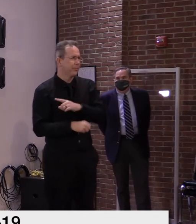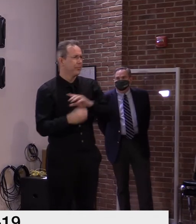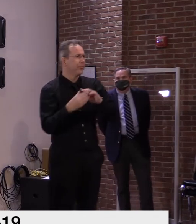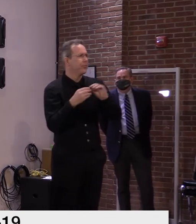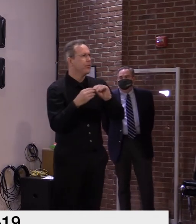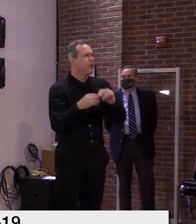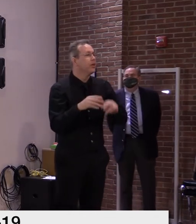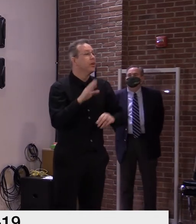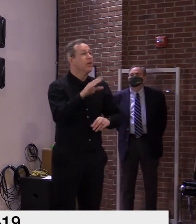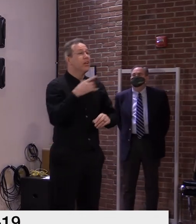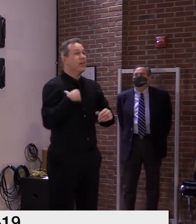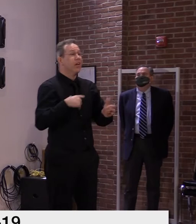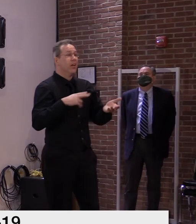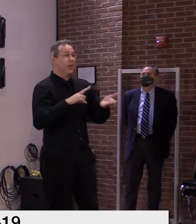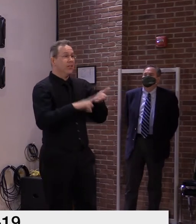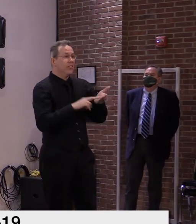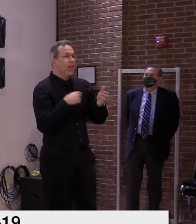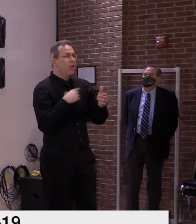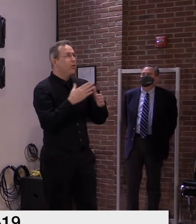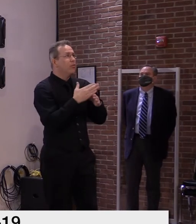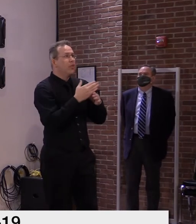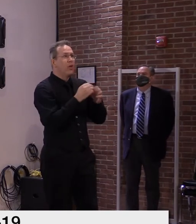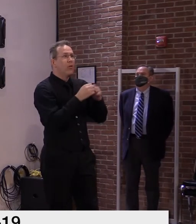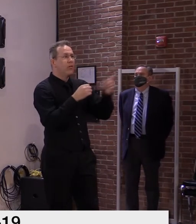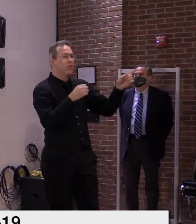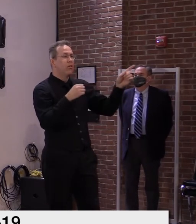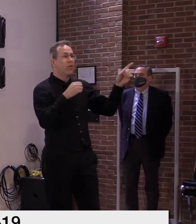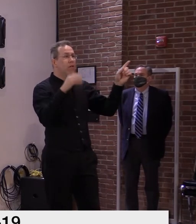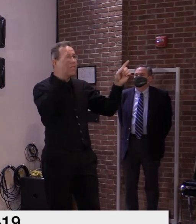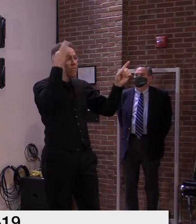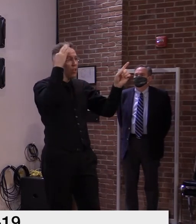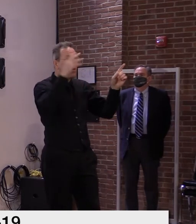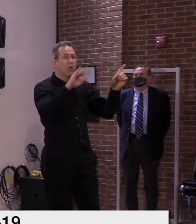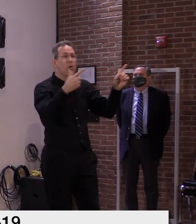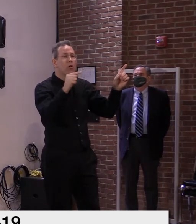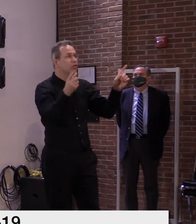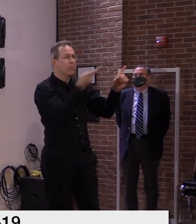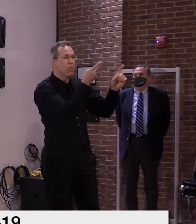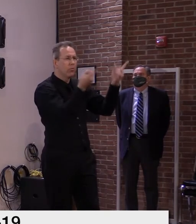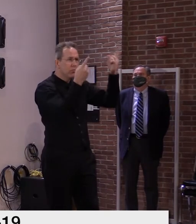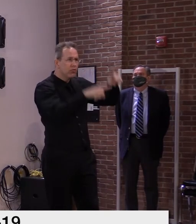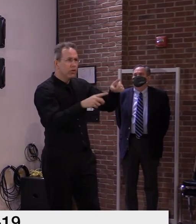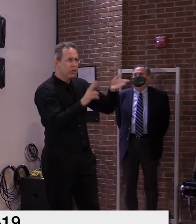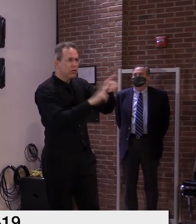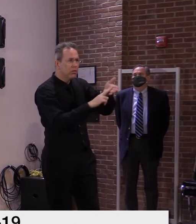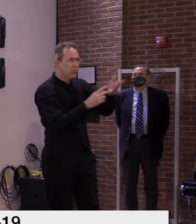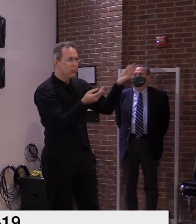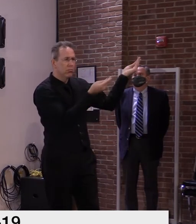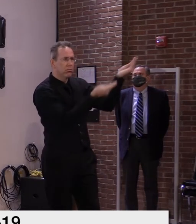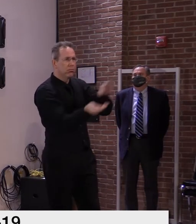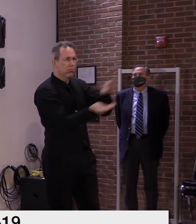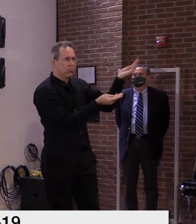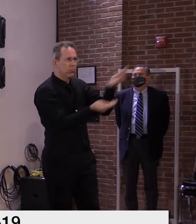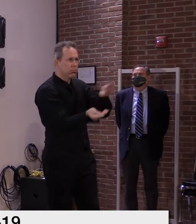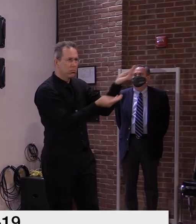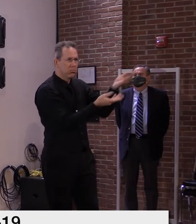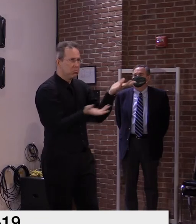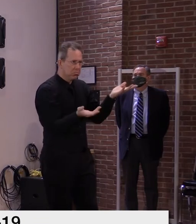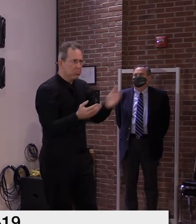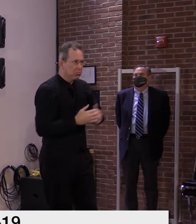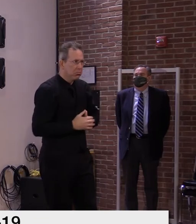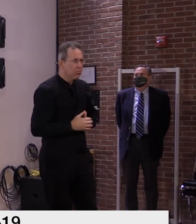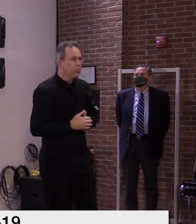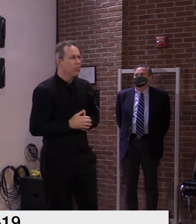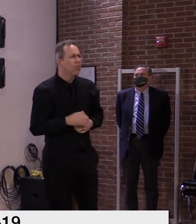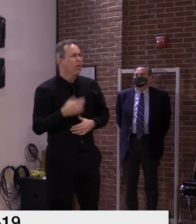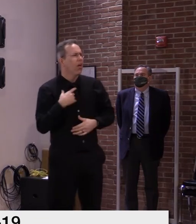government and the pharmacies, not we don't have contracts with them ourselves. But I'll let Secretary Smith make sure that I'm correct